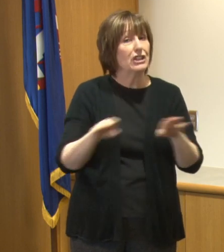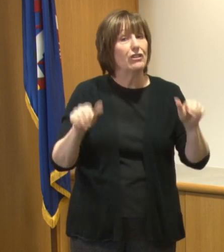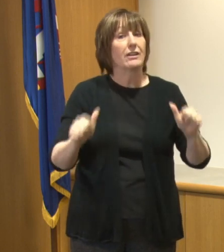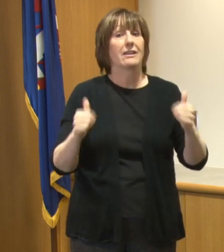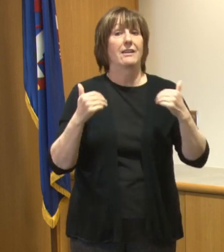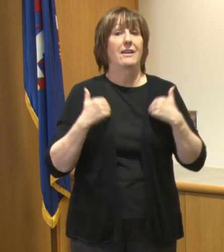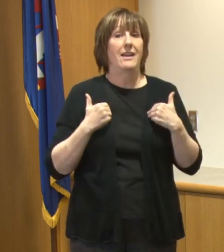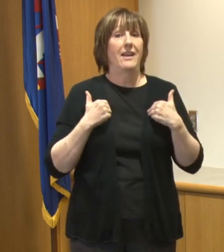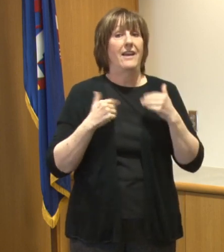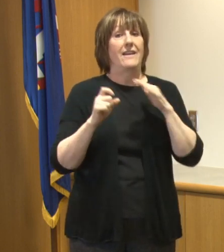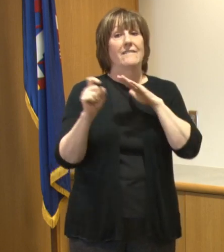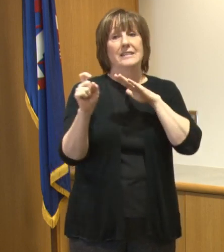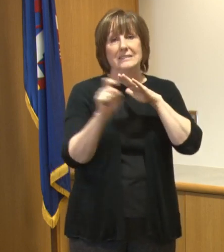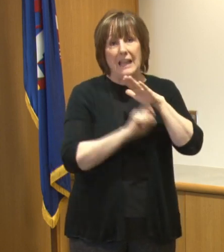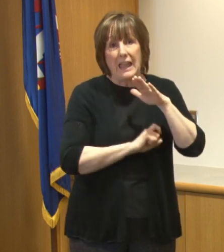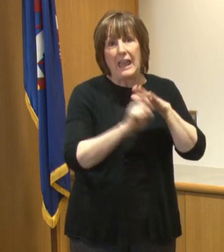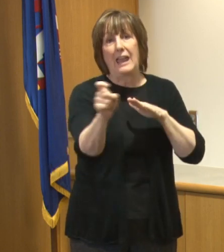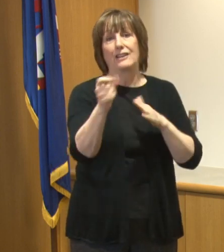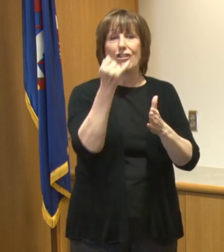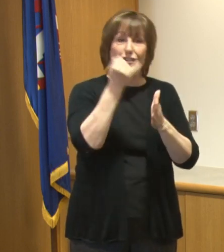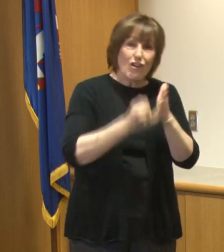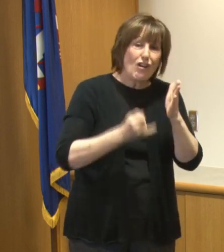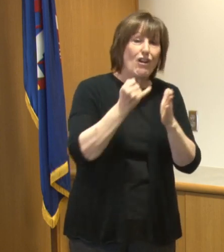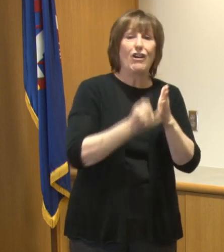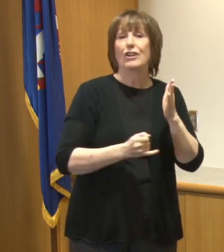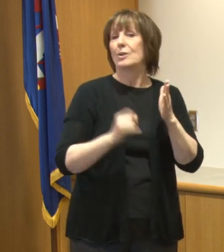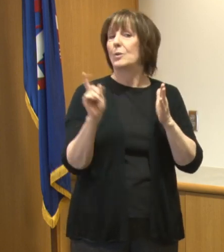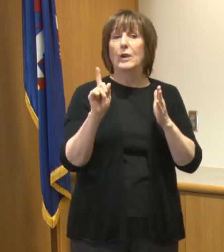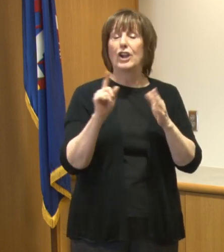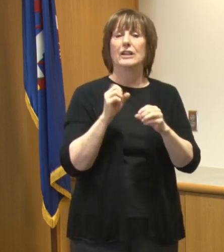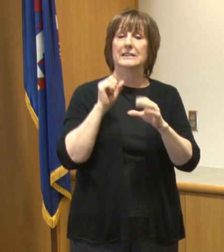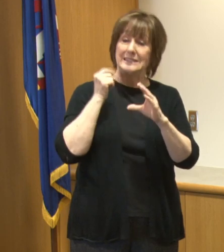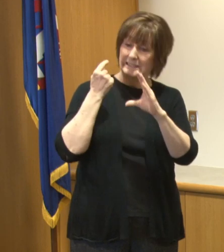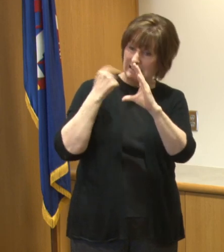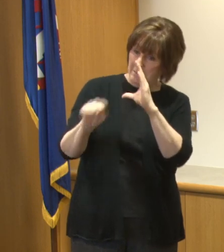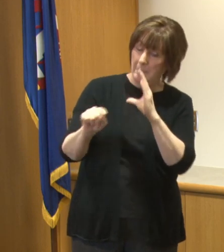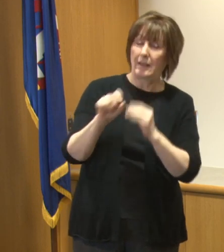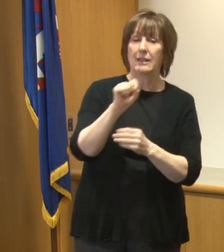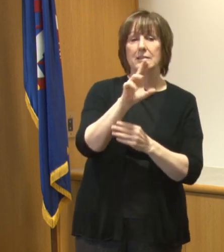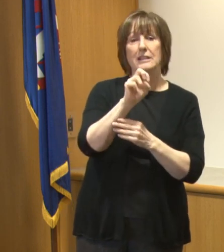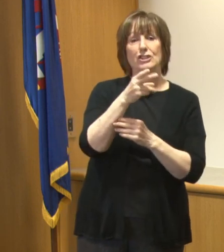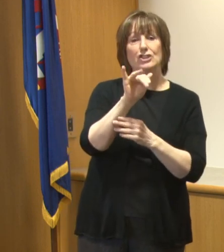their scanned notes and artworks sent to the email